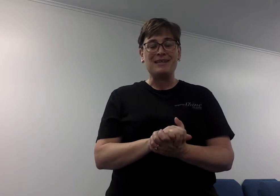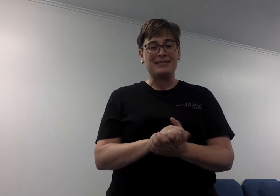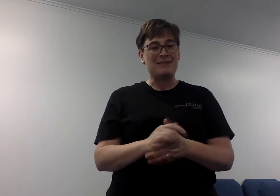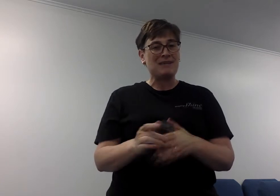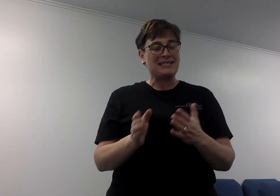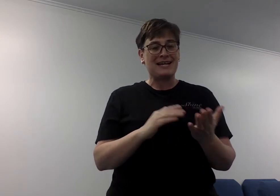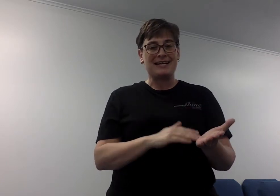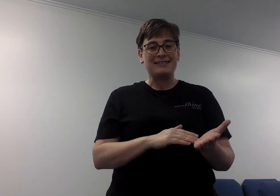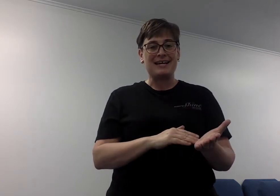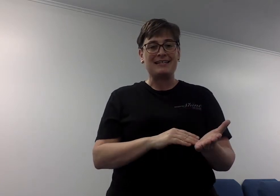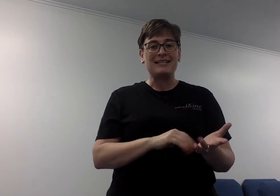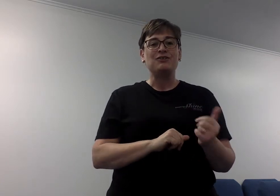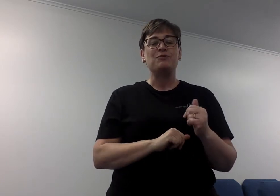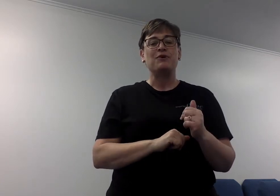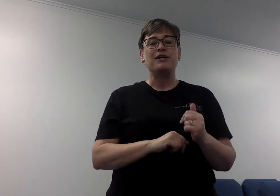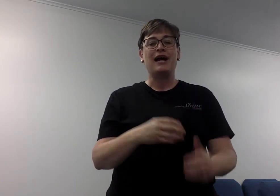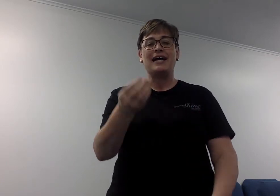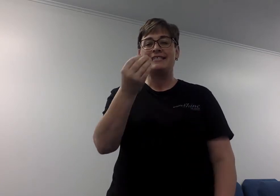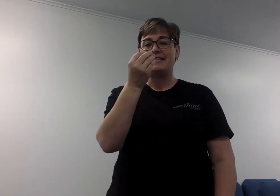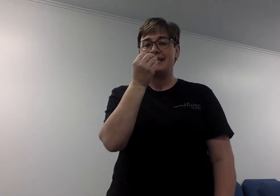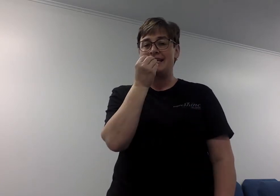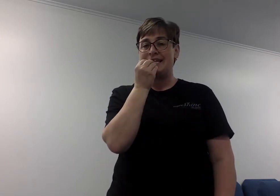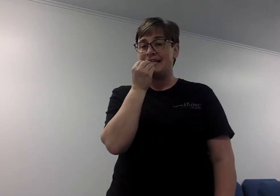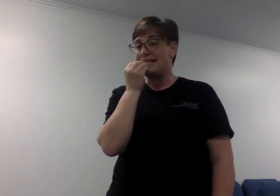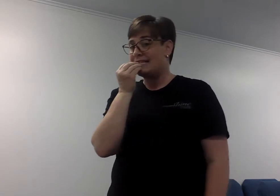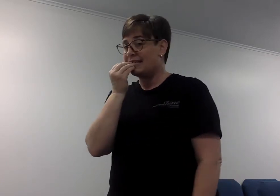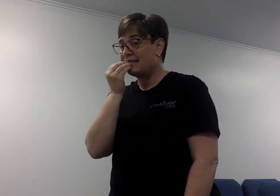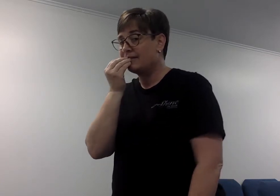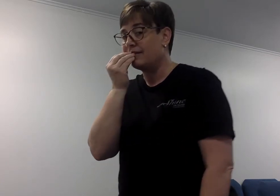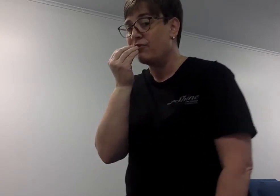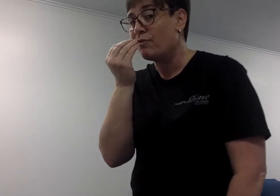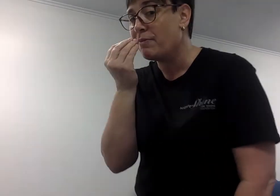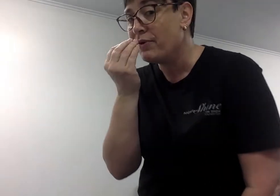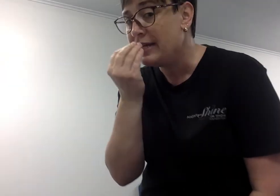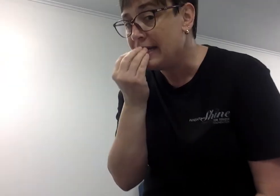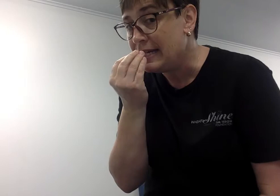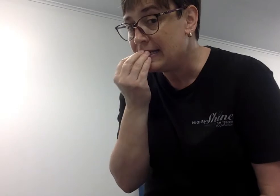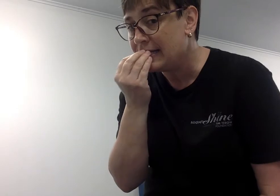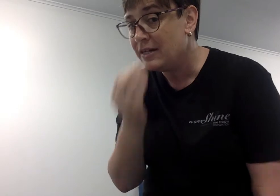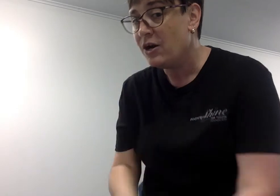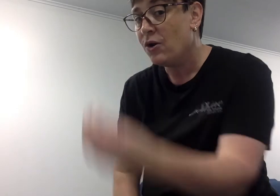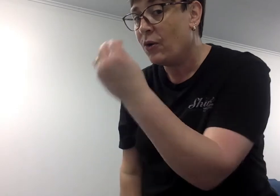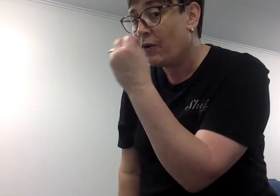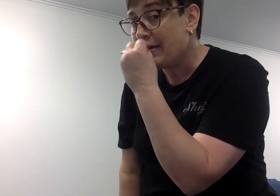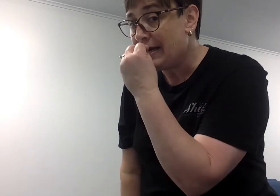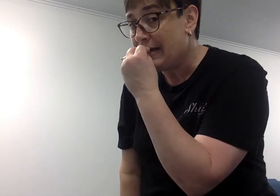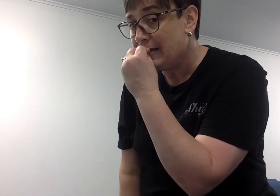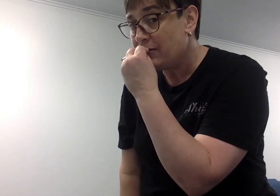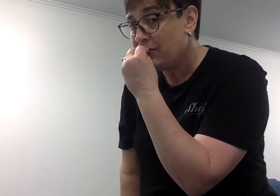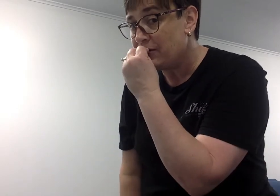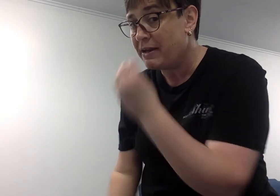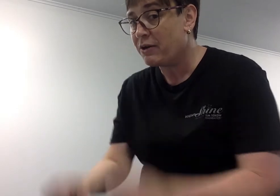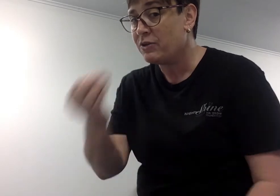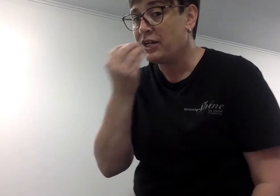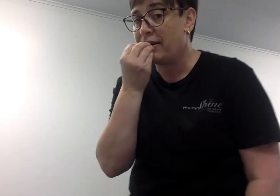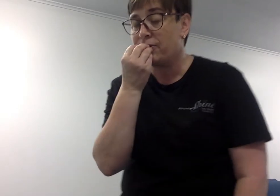except my Signing Exact English book, I see eat. And if you remember eat or eat, depending on which hand you're